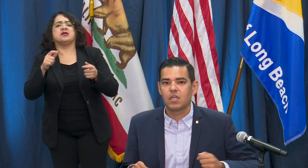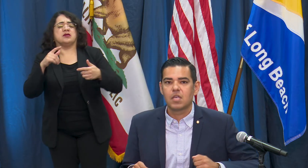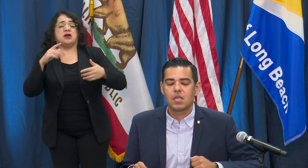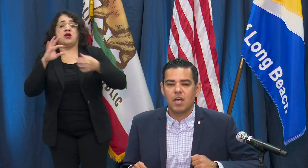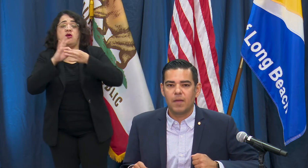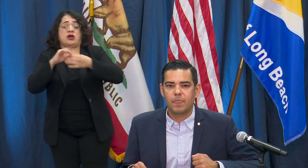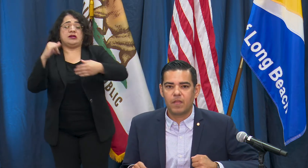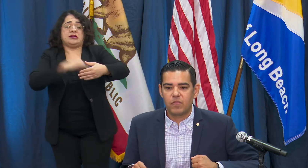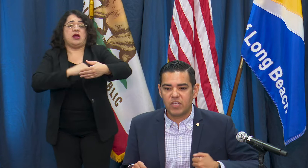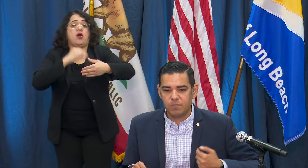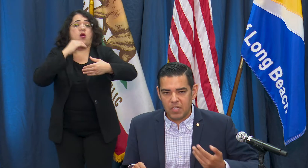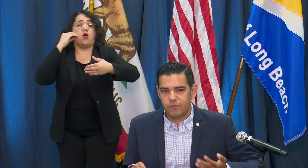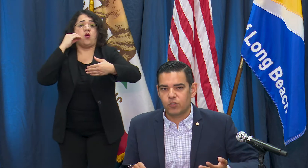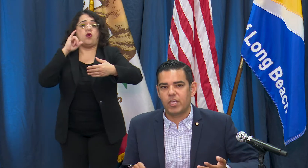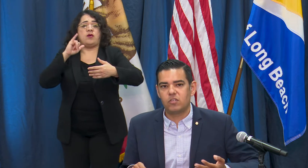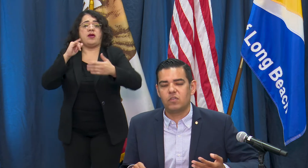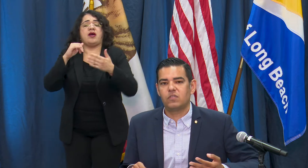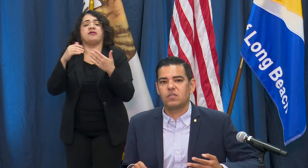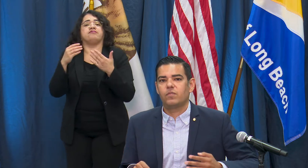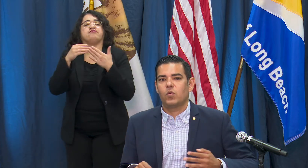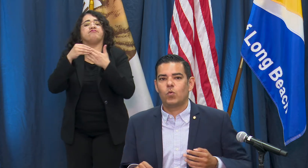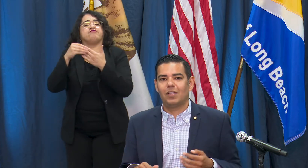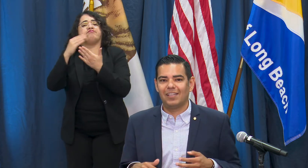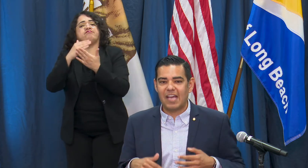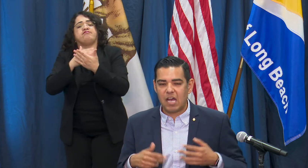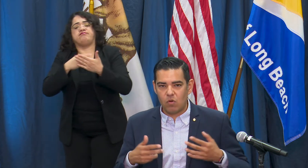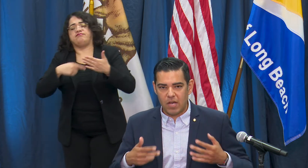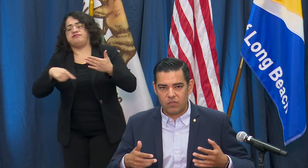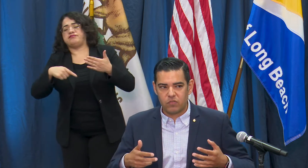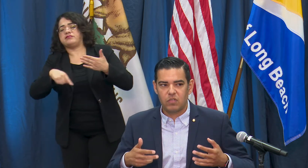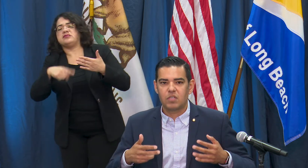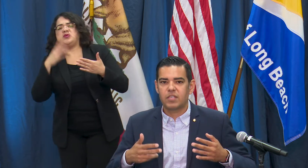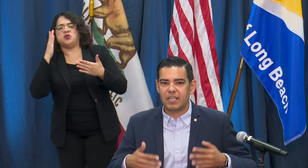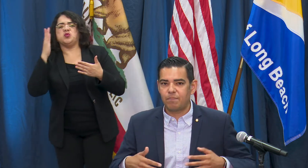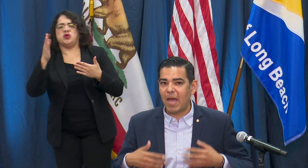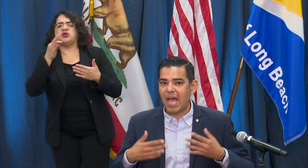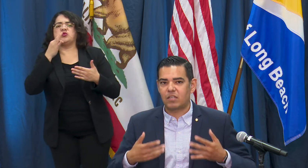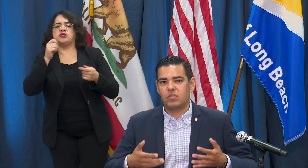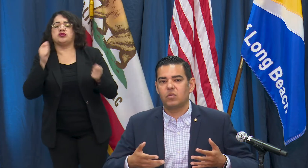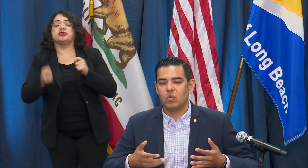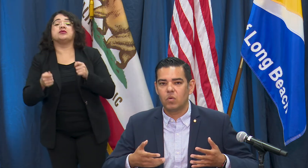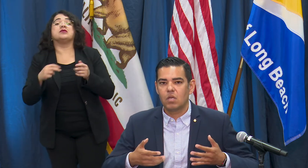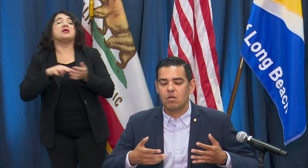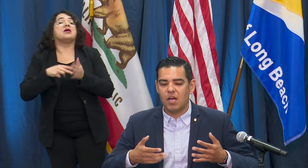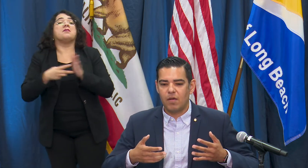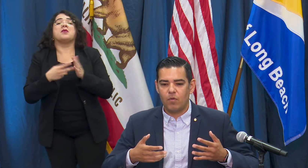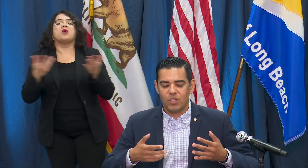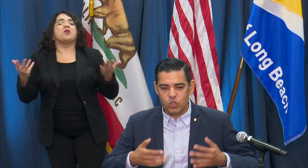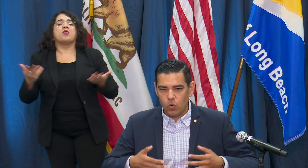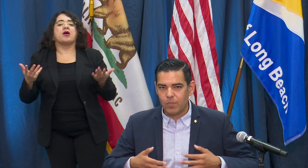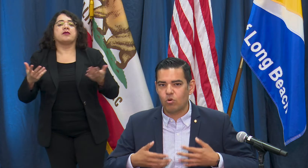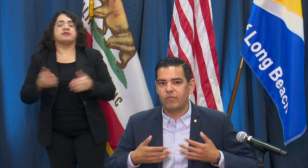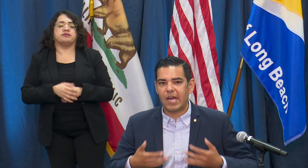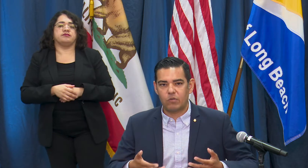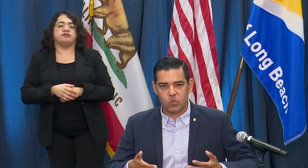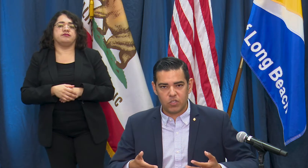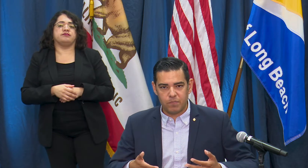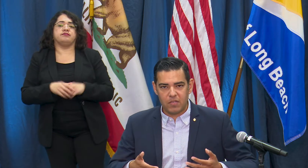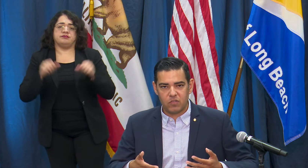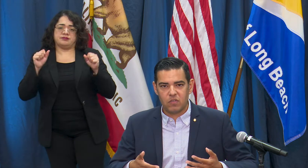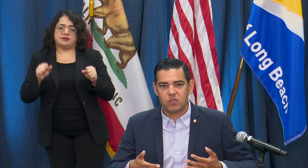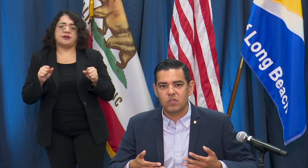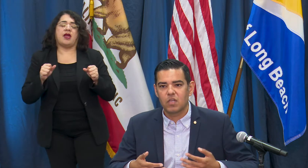guidelines. These meaningful changes will allow us to get back to enjoying more of our